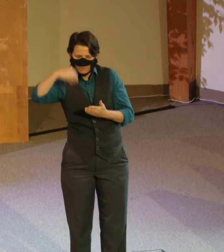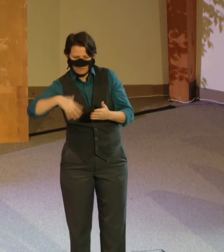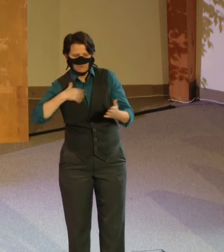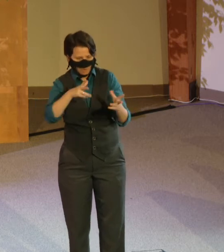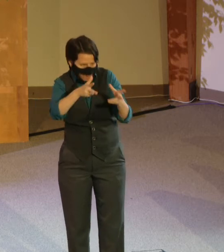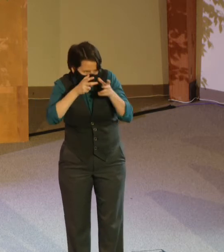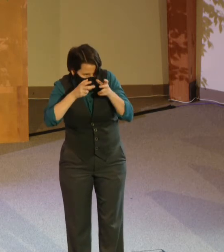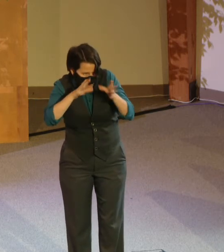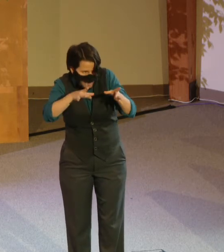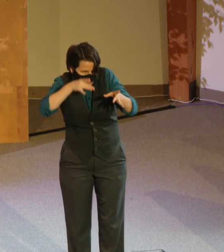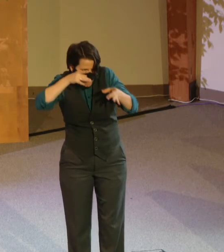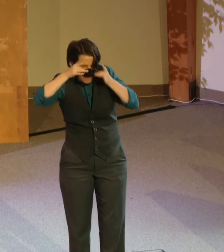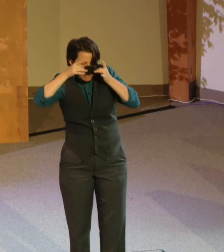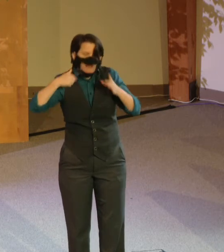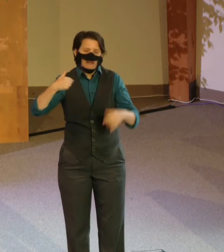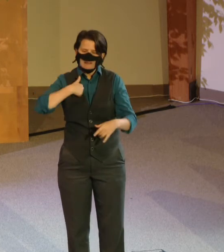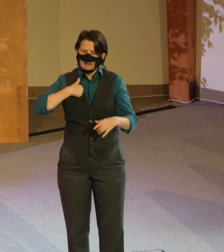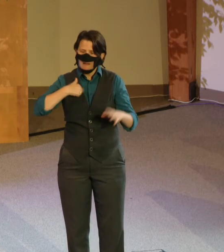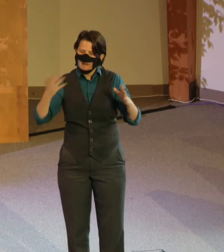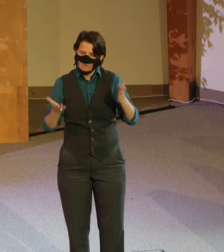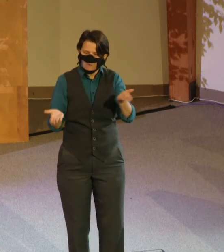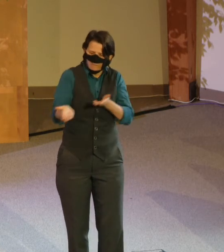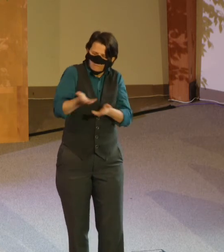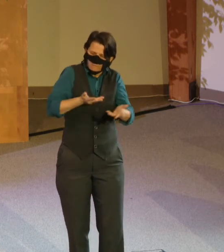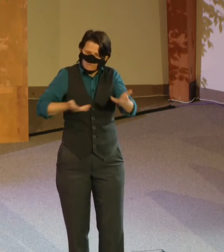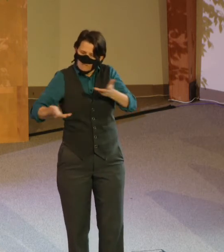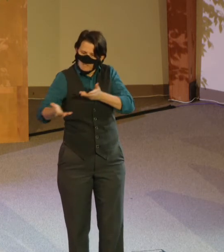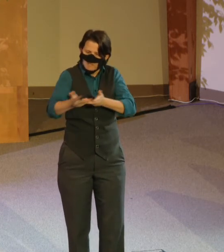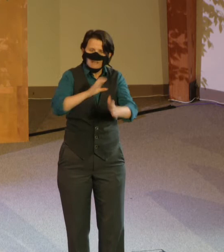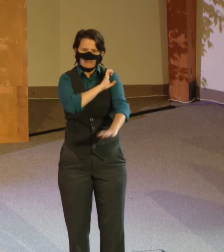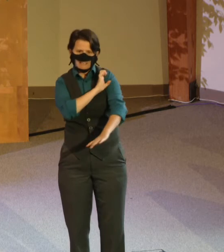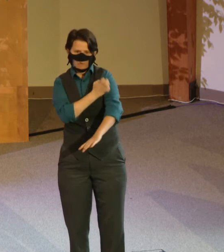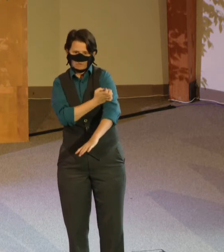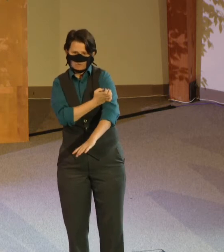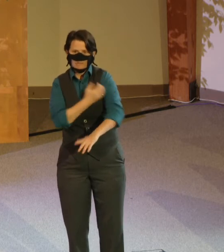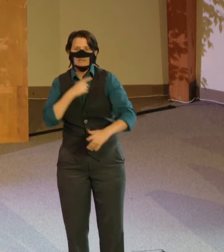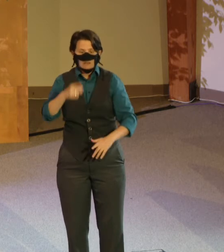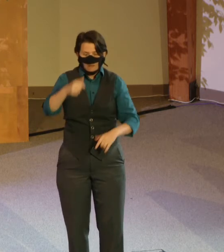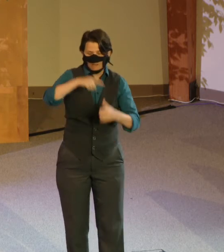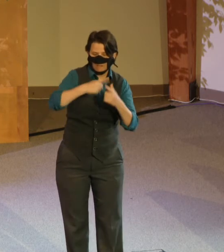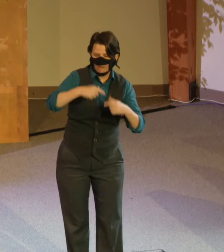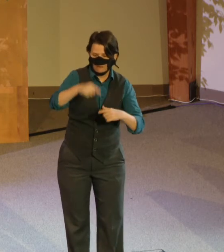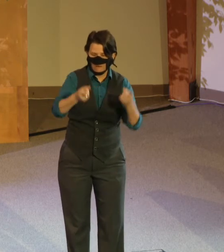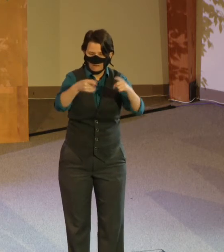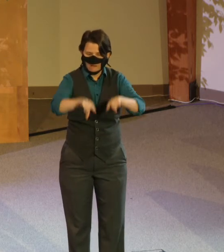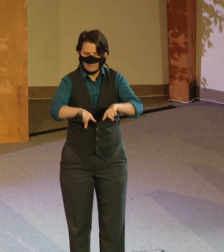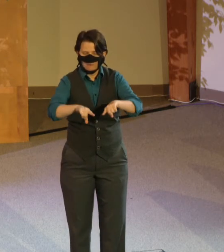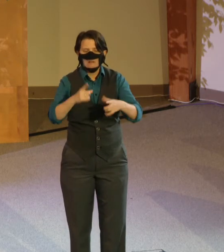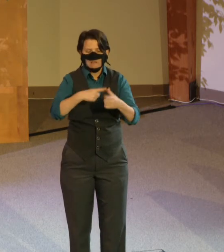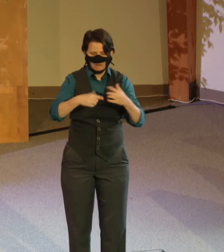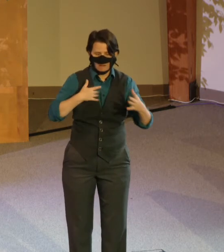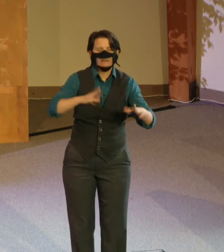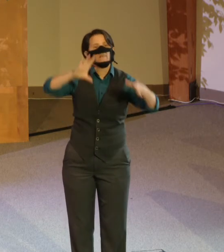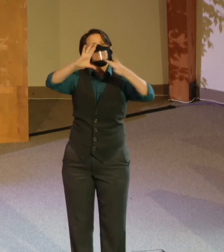they'll attune everybody to the energy that they work with. Once you're attuned, you become the radio that can hold the